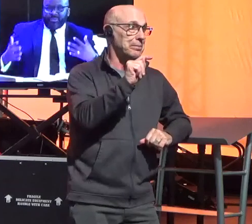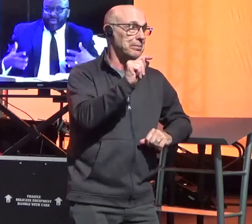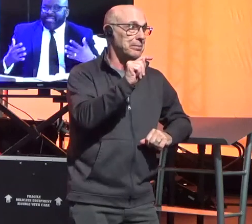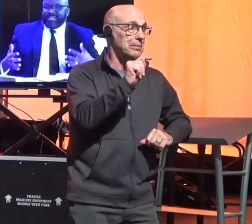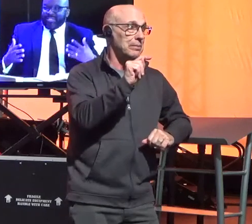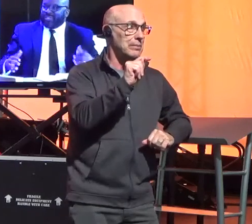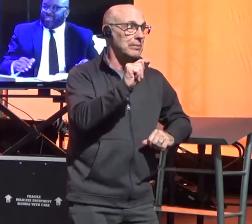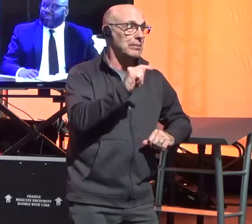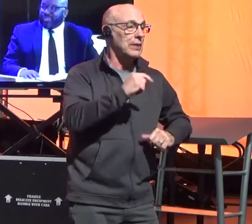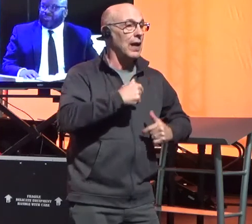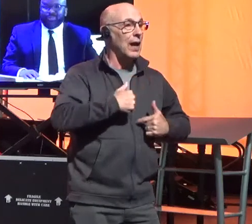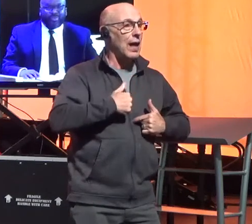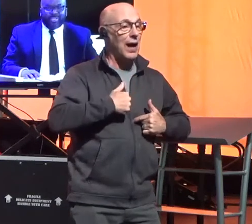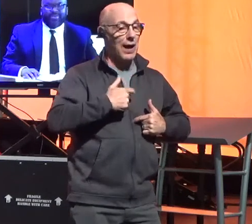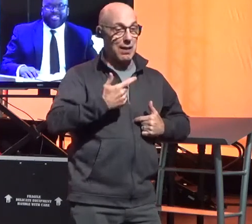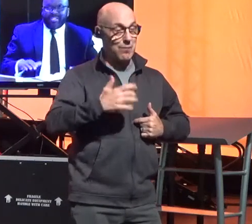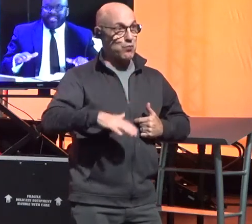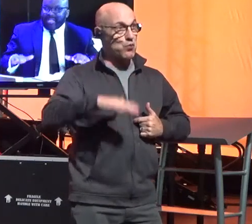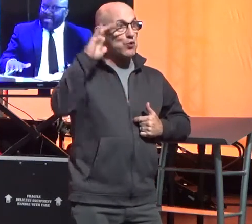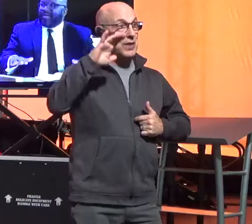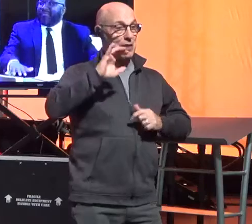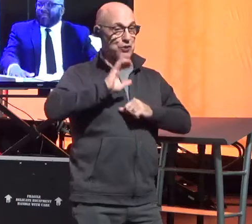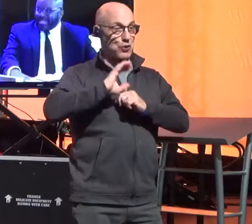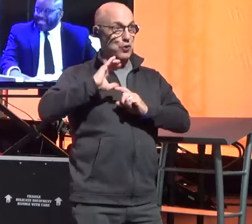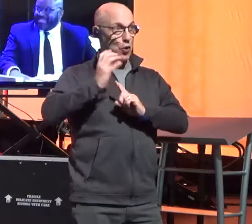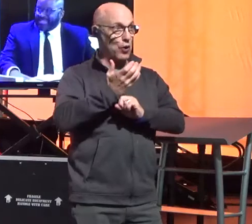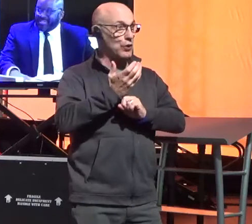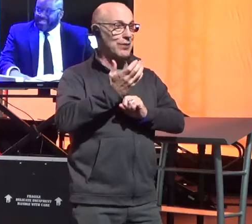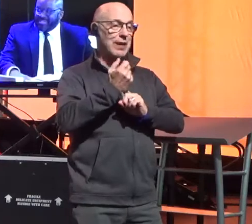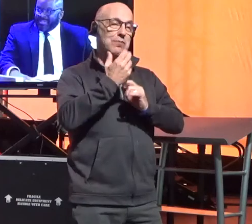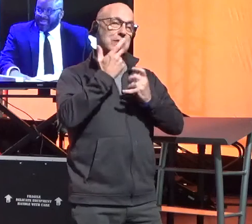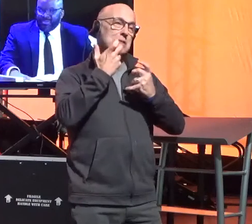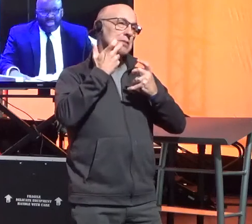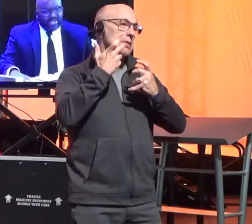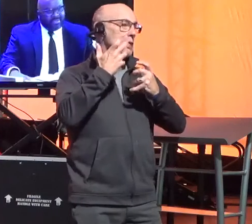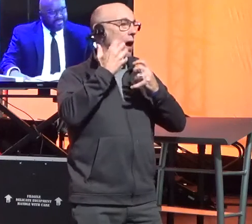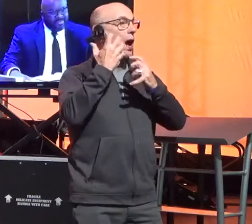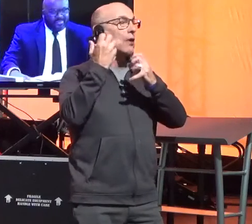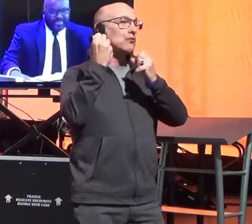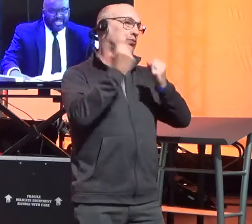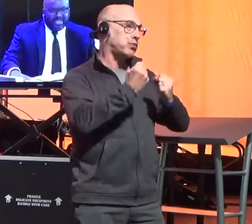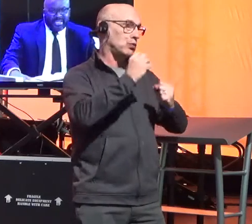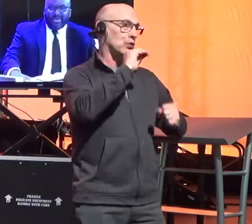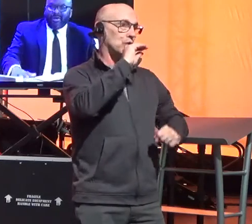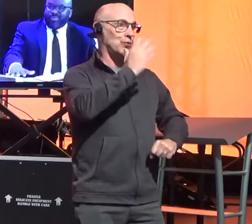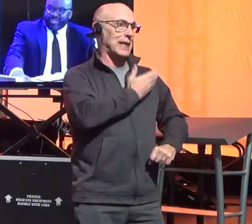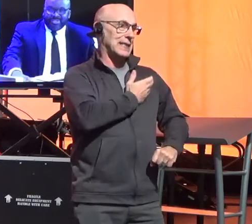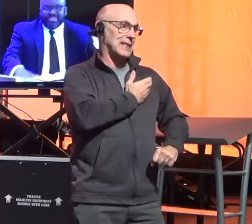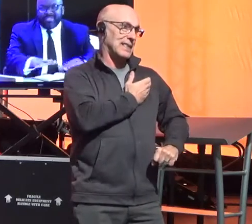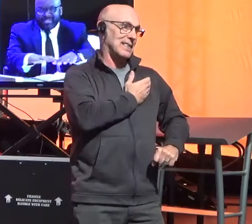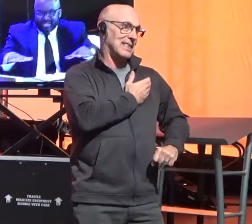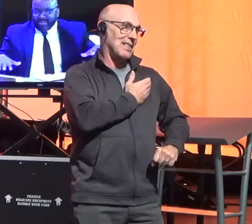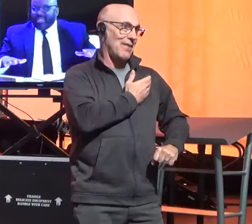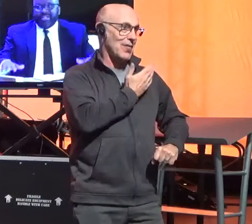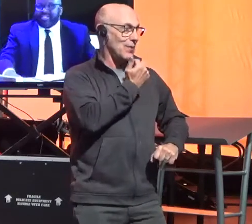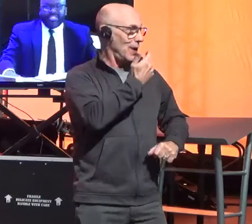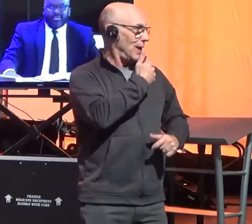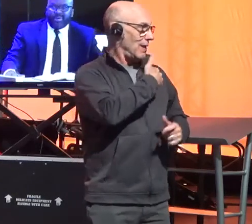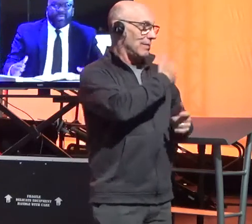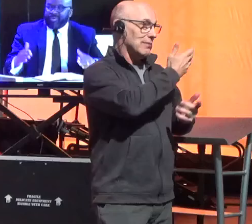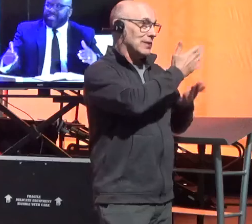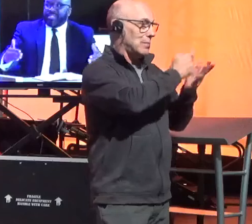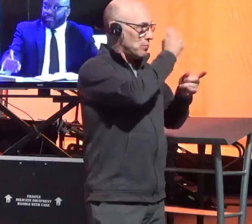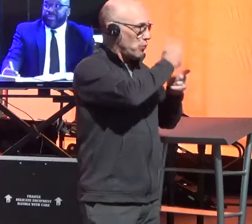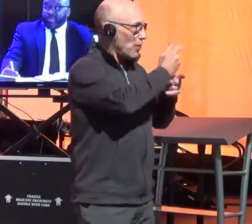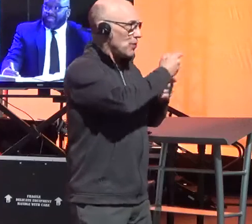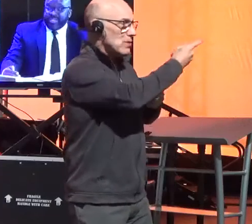rooted and raised in a church culture where there is a lot of grace, where there are brothers near me in our city where we